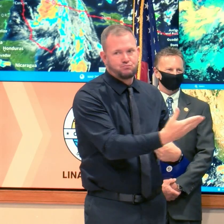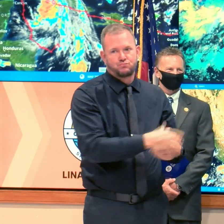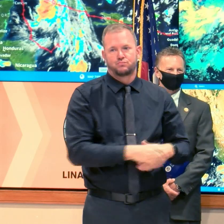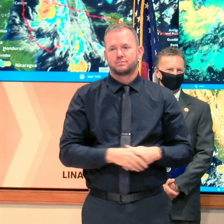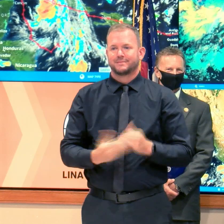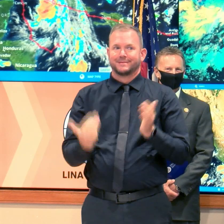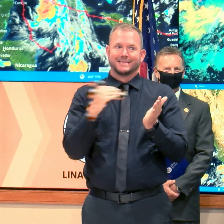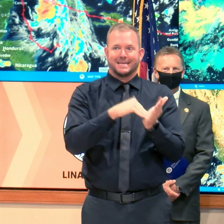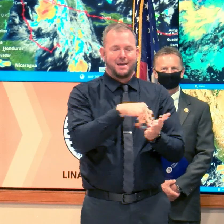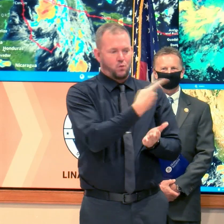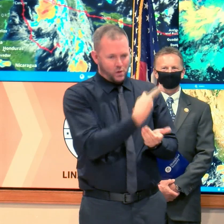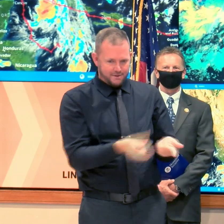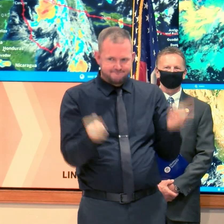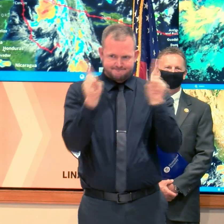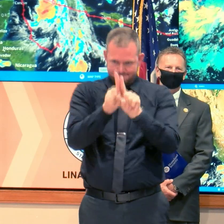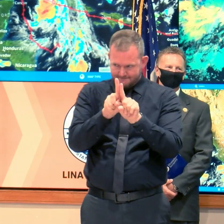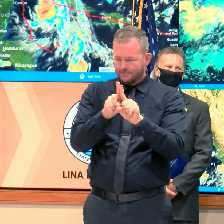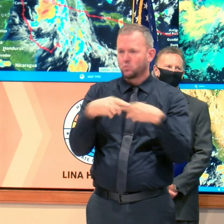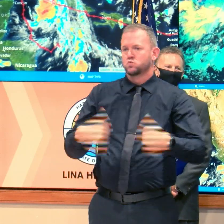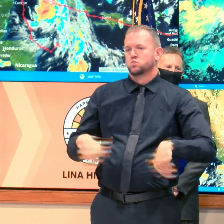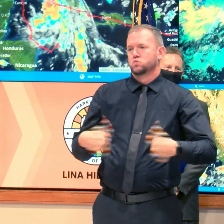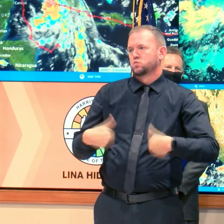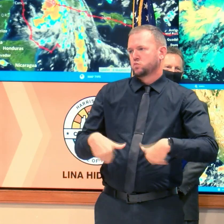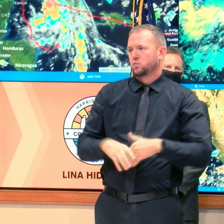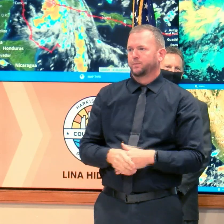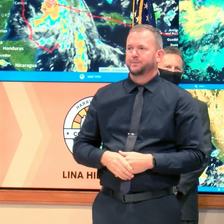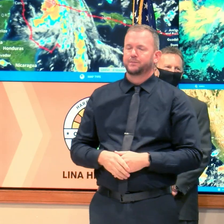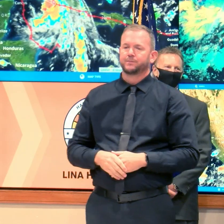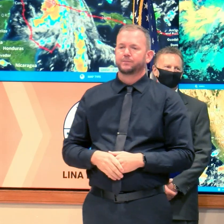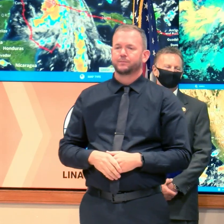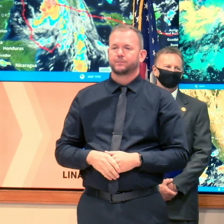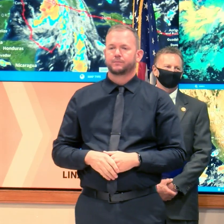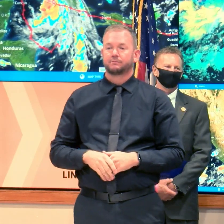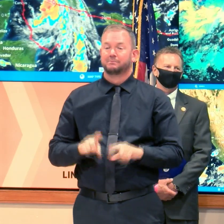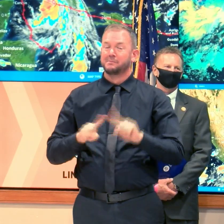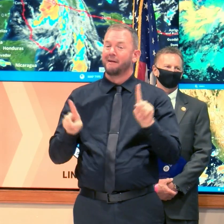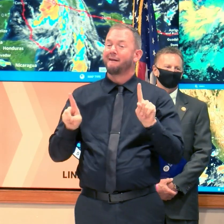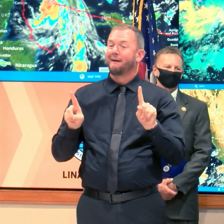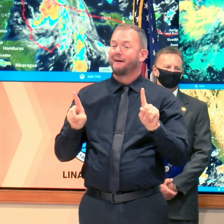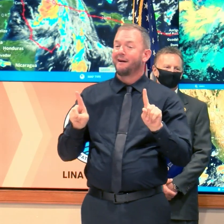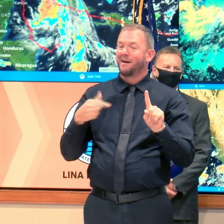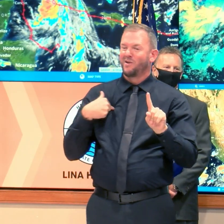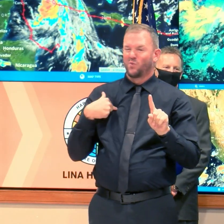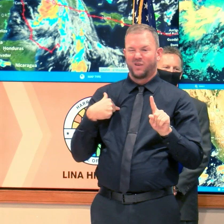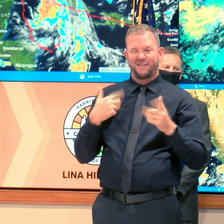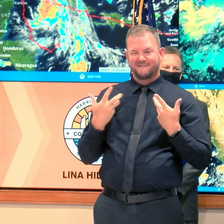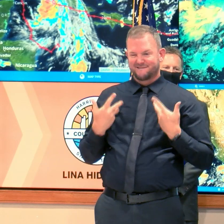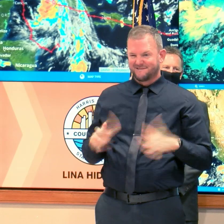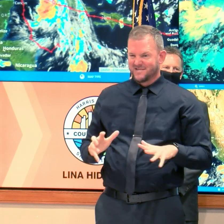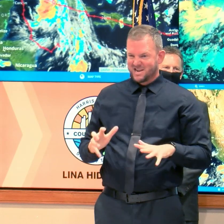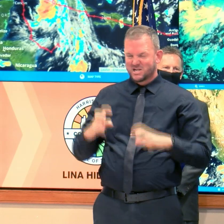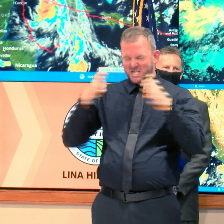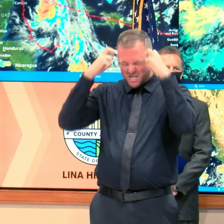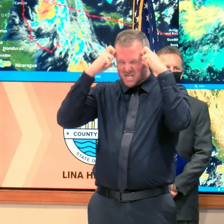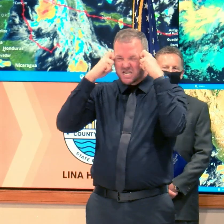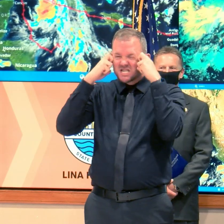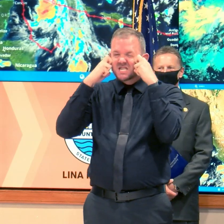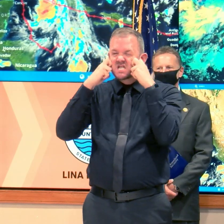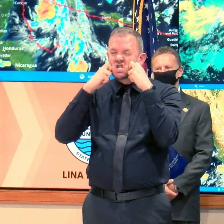know. But the good news is that we are battle tested, and so we are ready to deal with